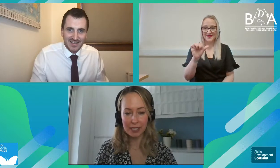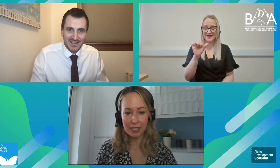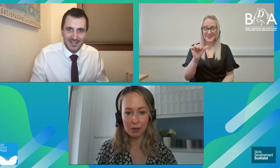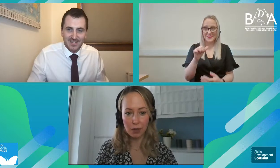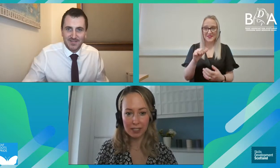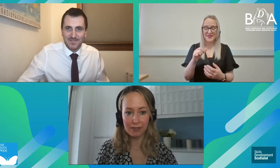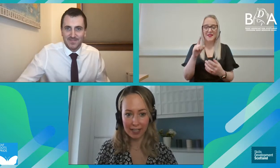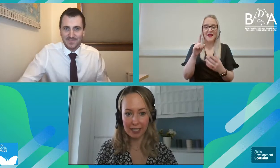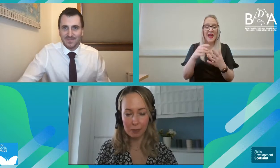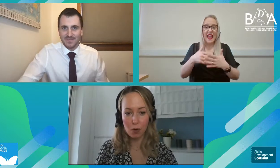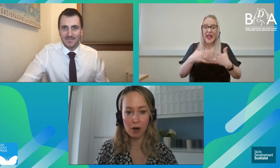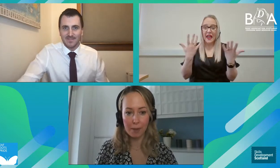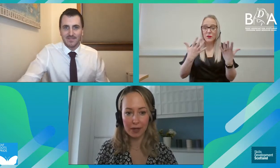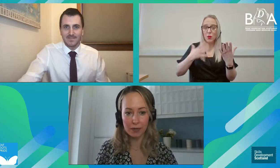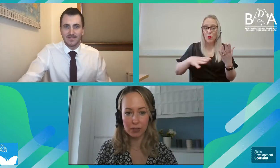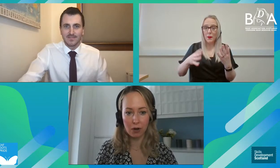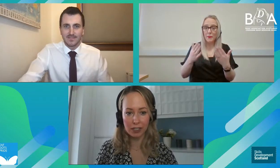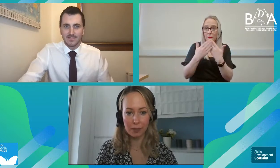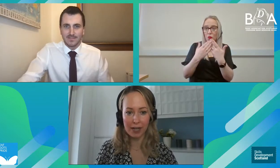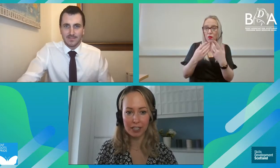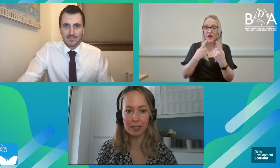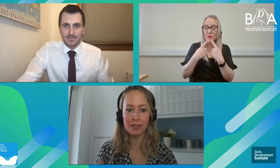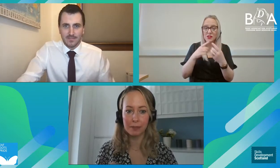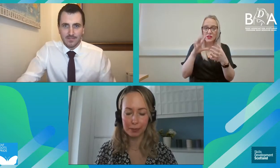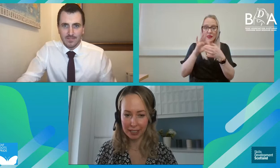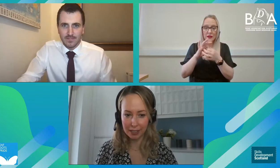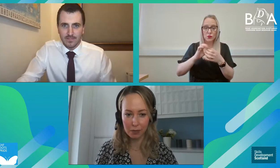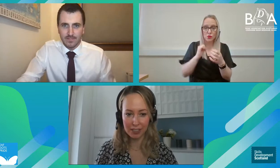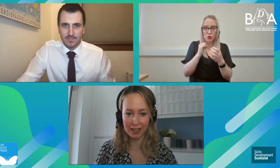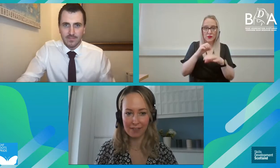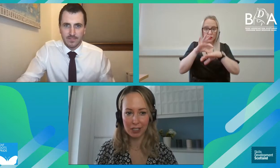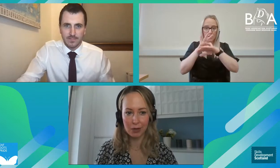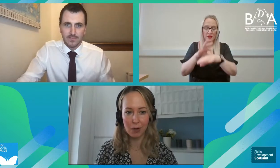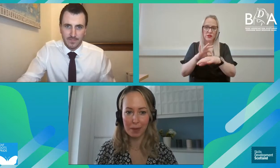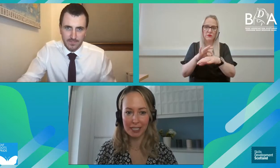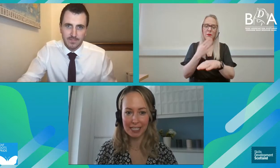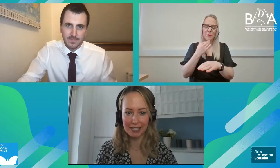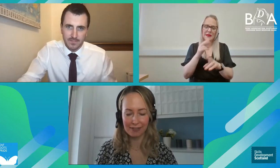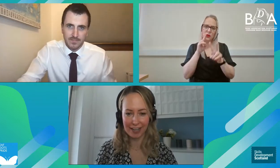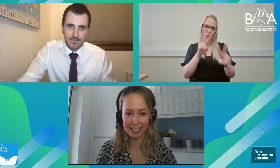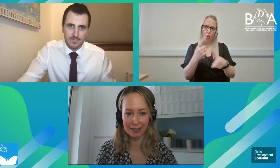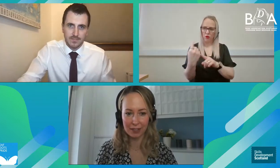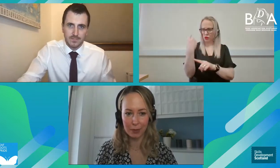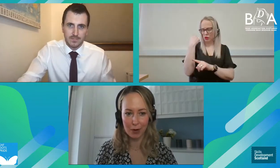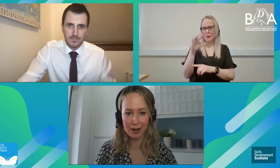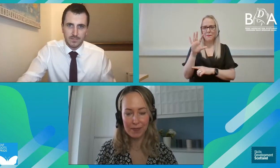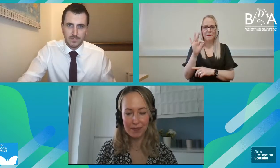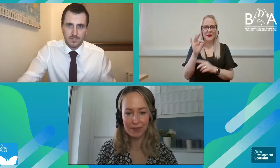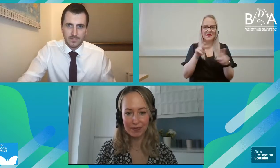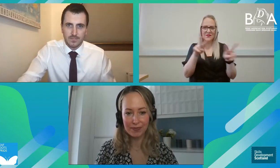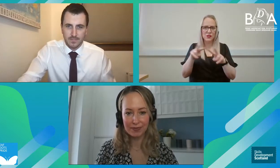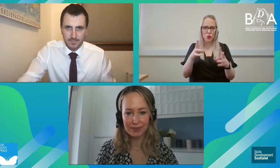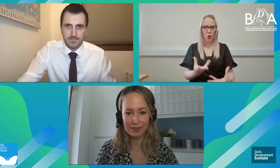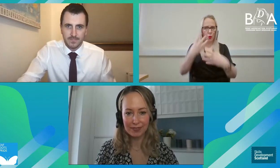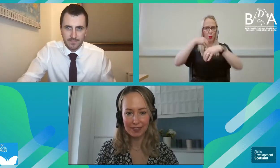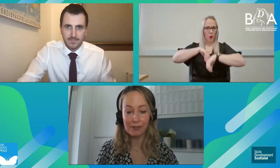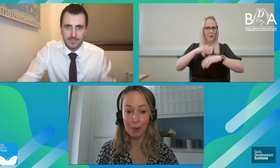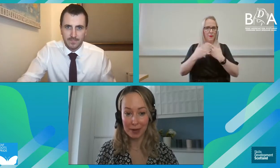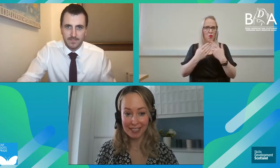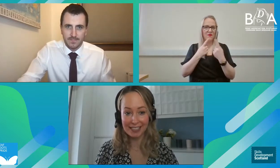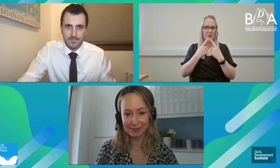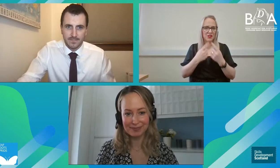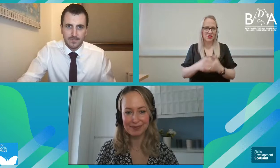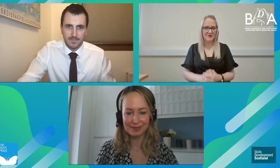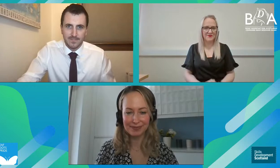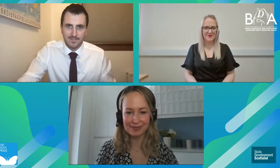if anybody wants to find out more about Scottish apprenticeships, then please watch that video on Monday to find out some more